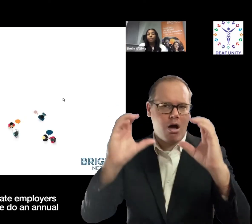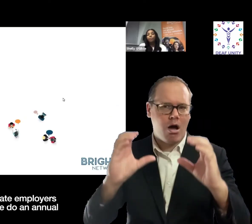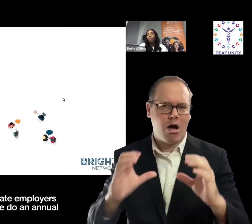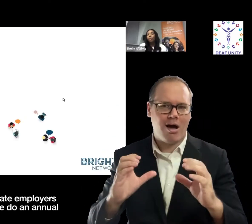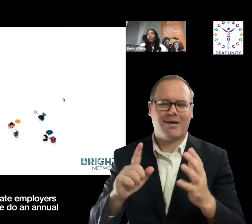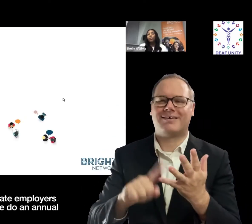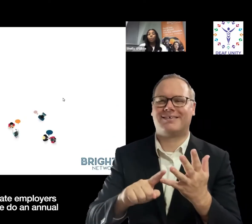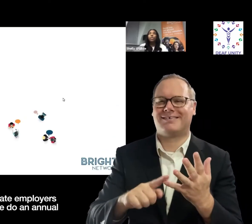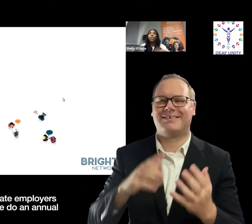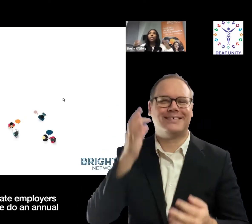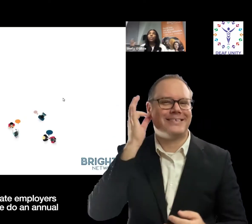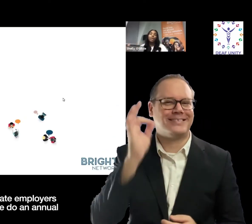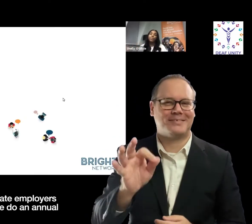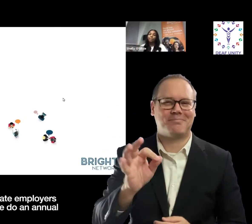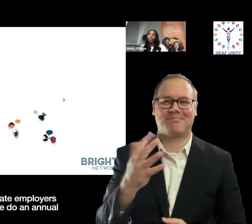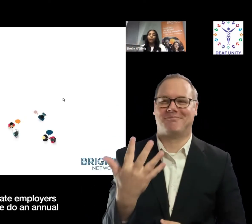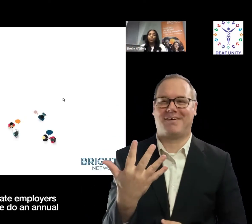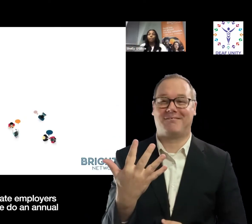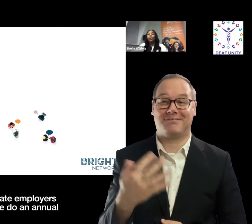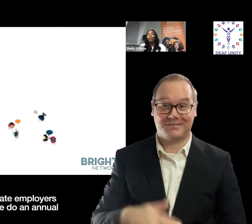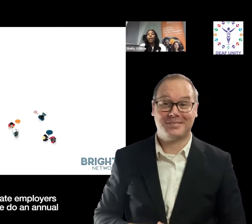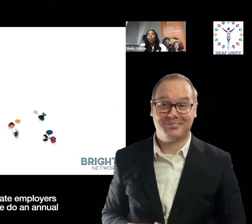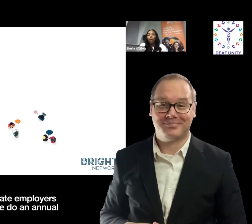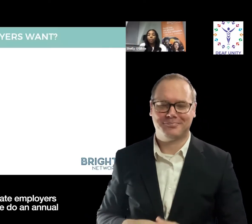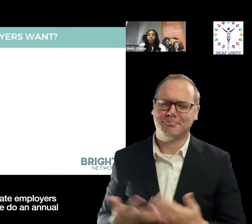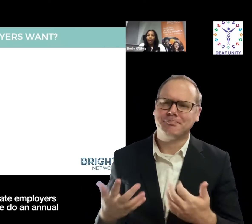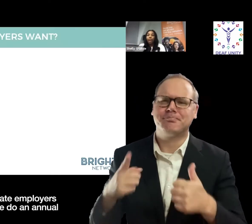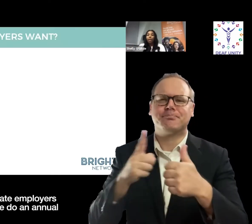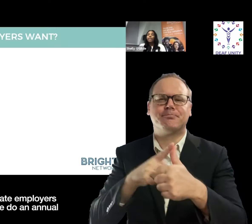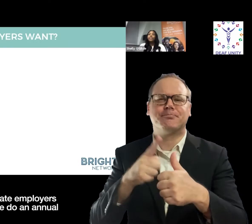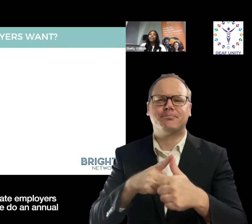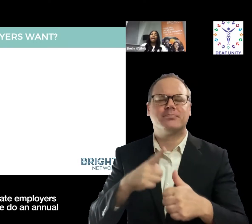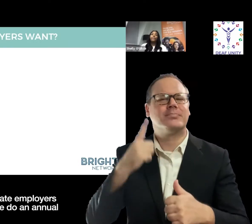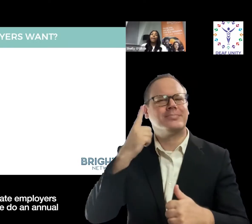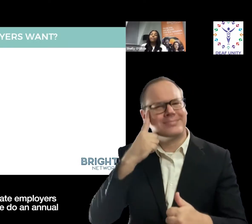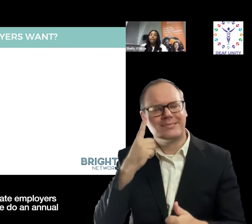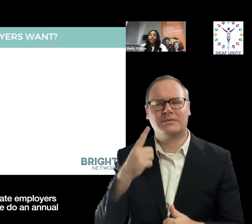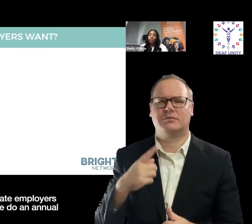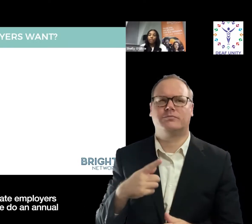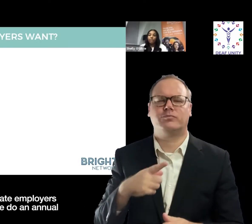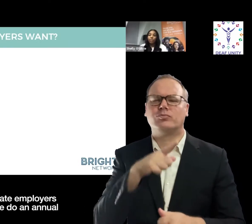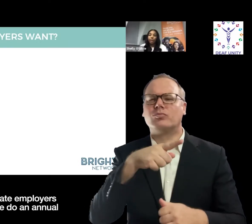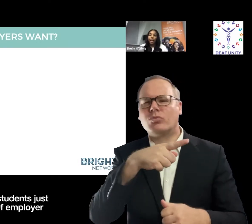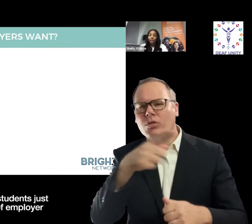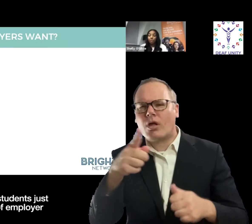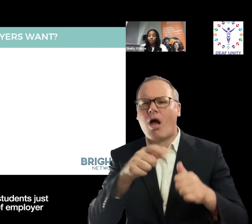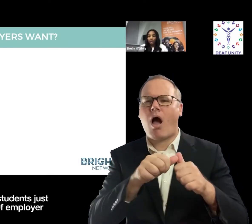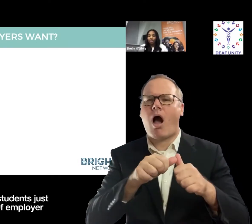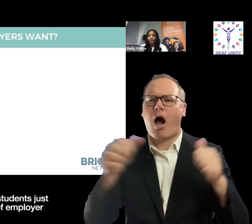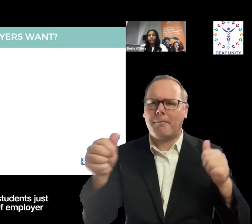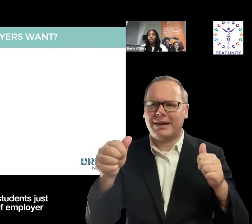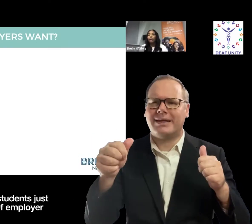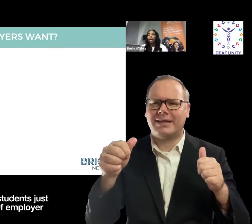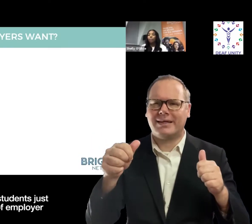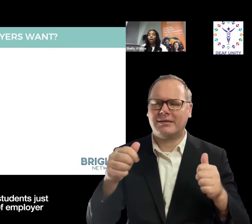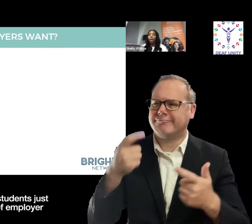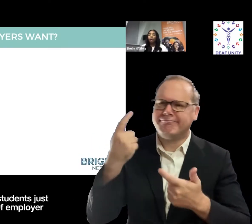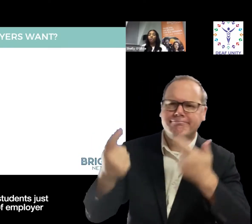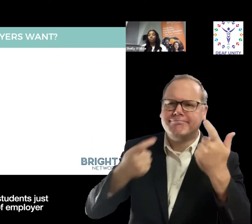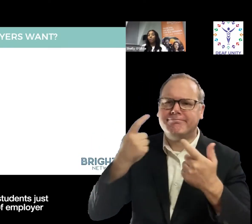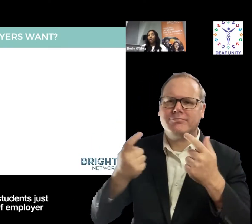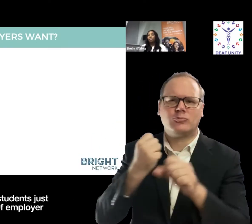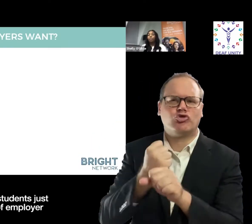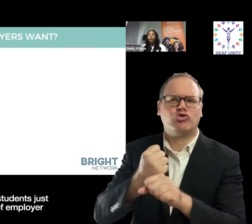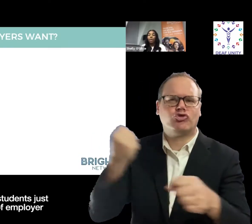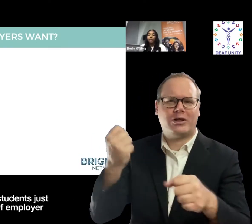first and foremost, what do graduate employers want? Well, we ask every year, we do an annual survey to our network